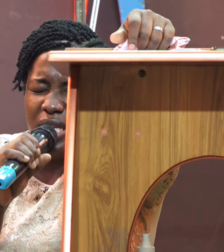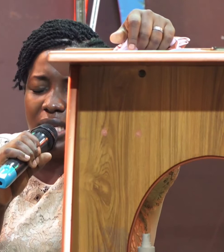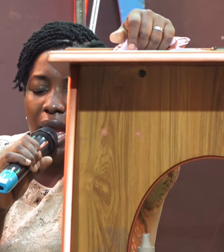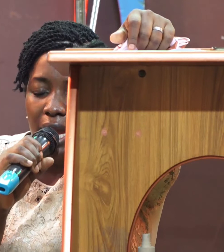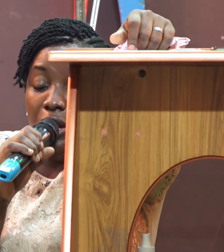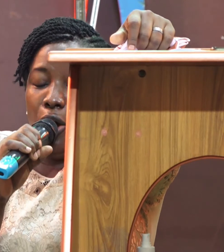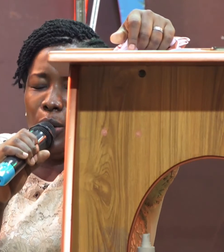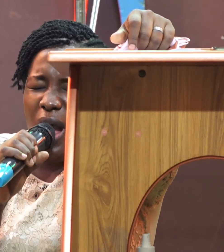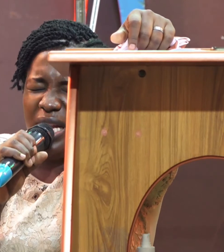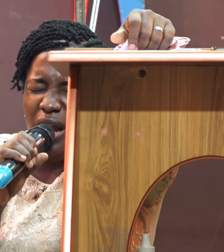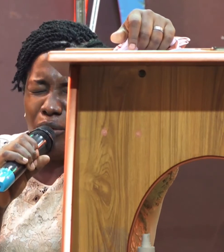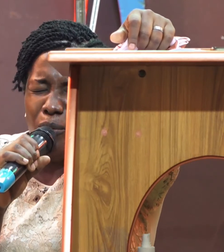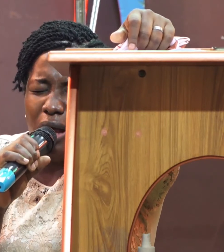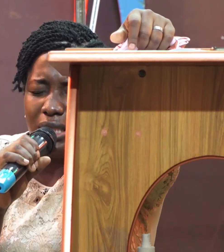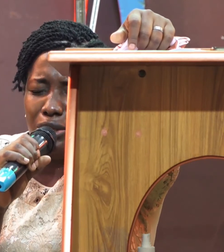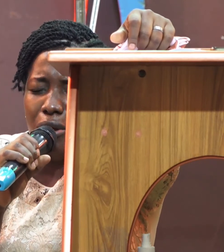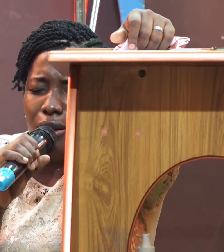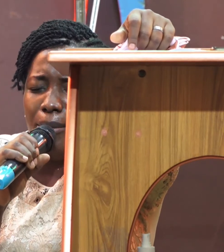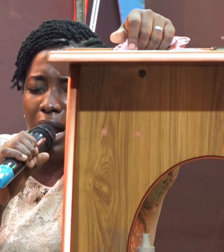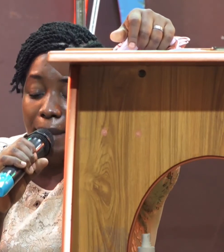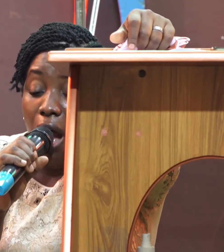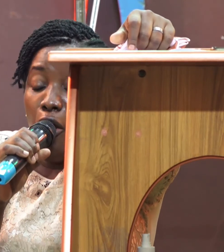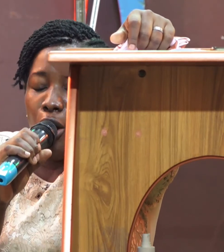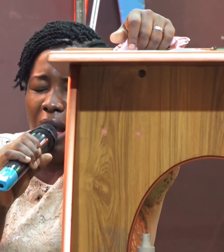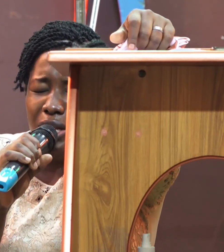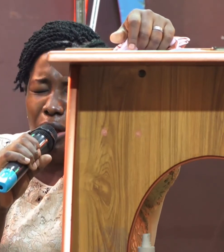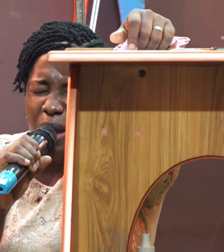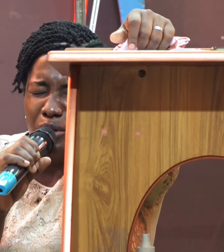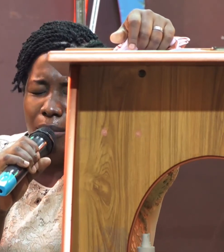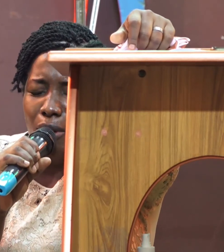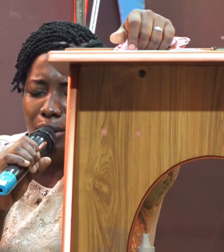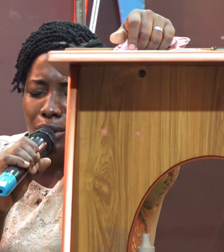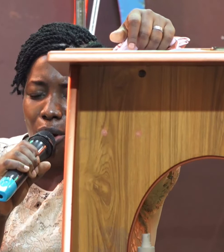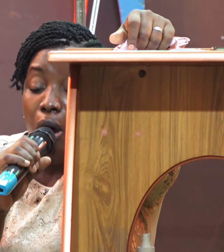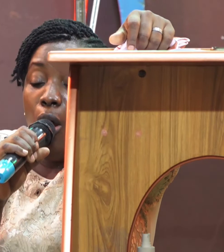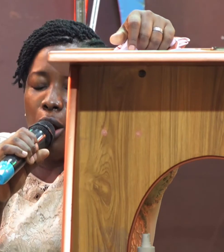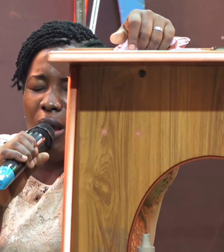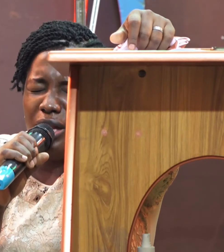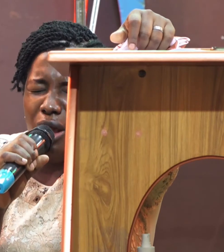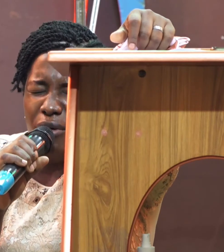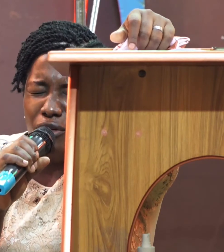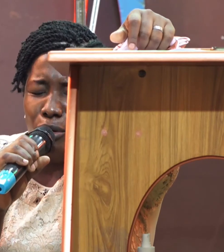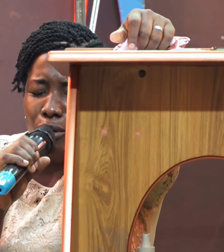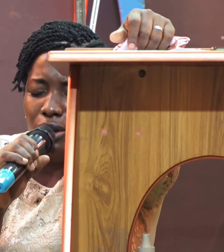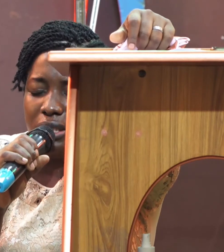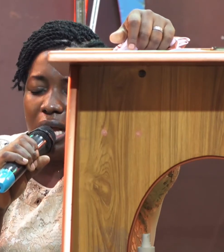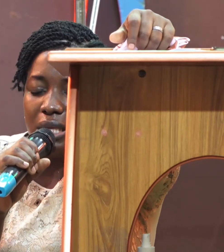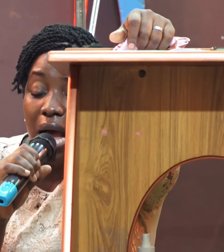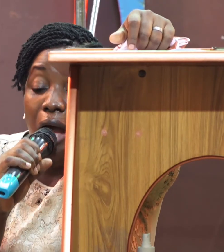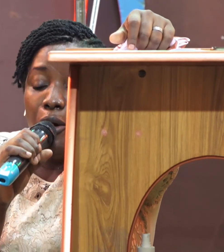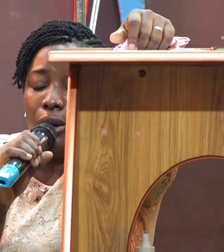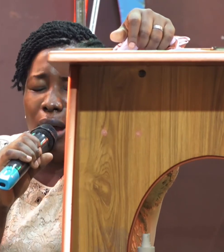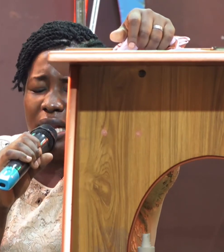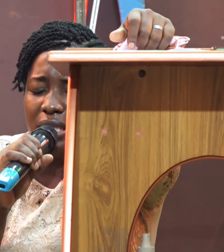kabako weje olwanira kumwa singo yo mukama olwanira omwana omuwaloyo olwanira omubuko yo